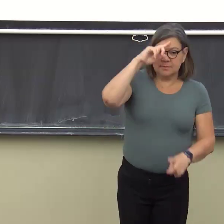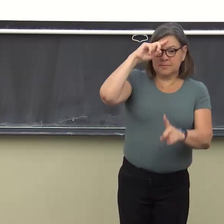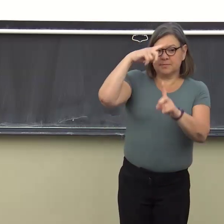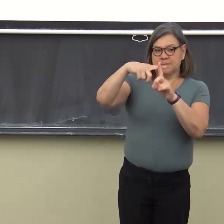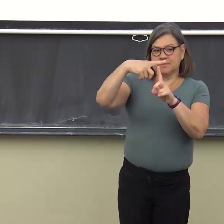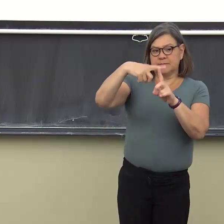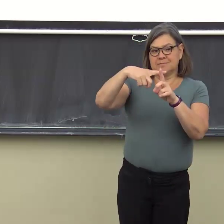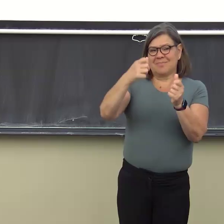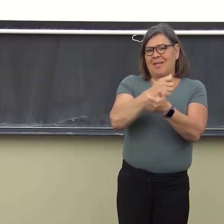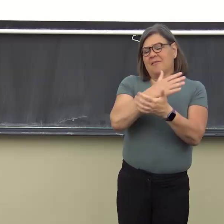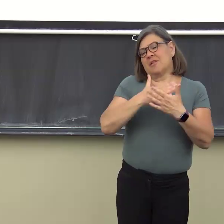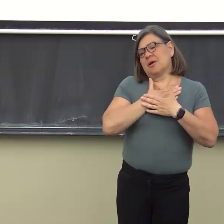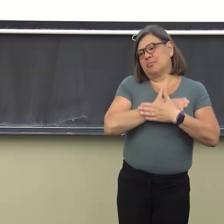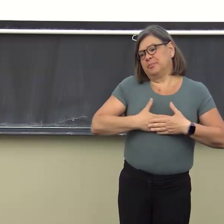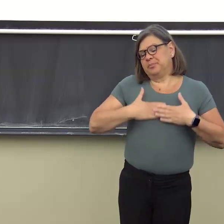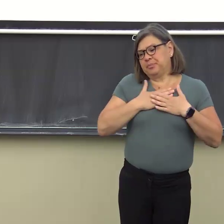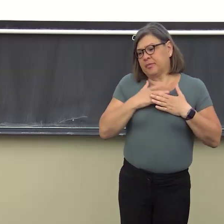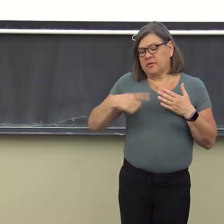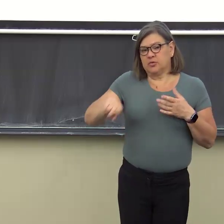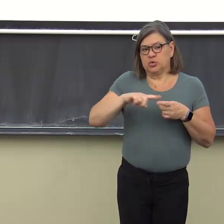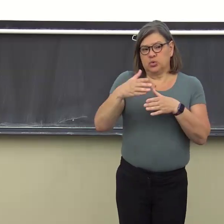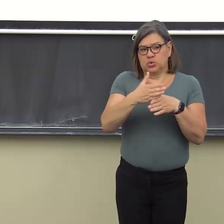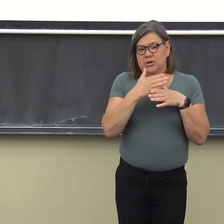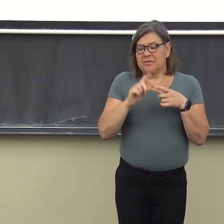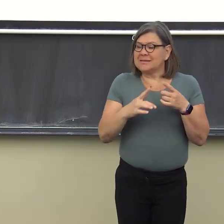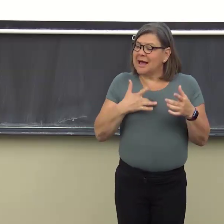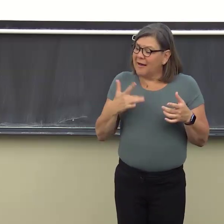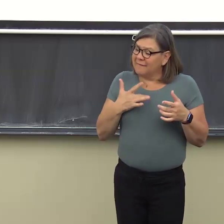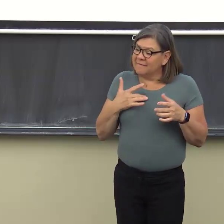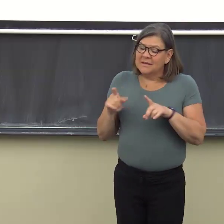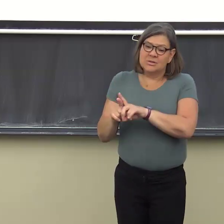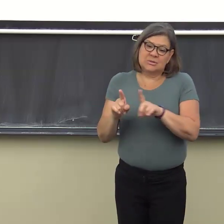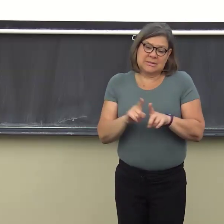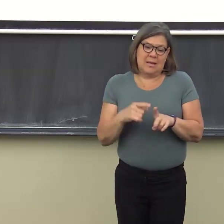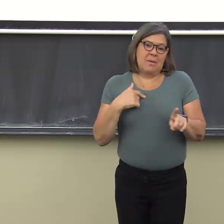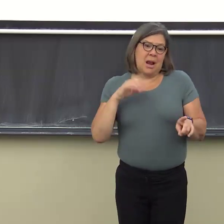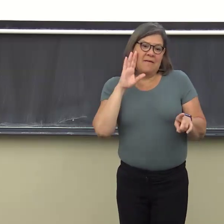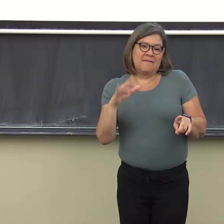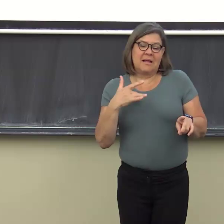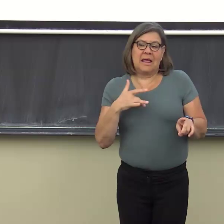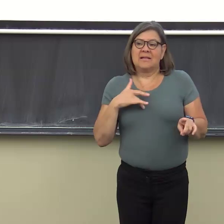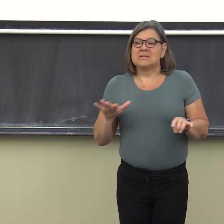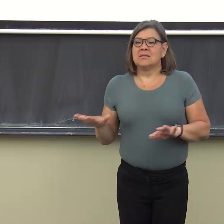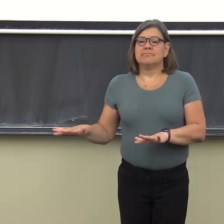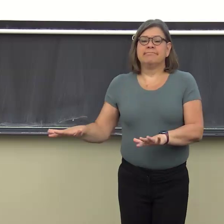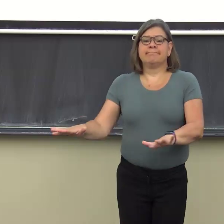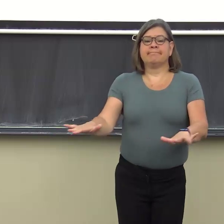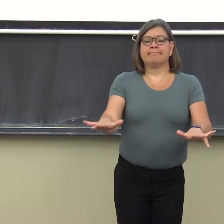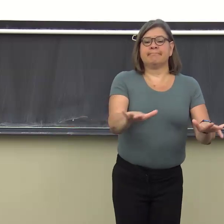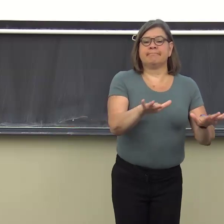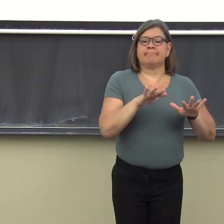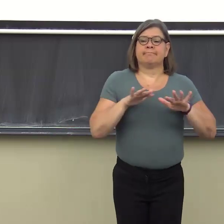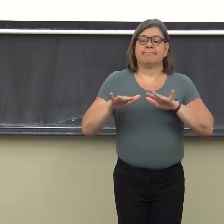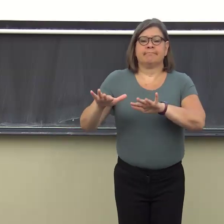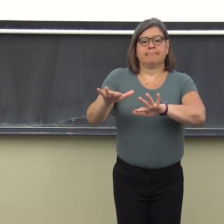I'm so appreciative of you sharing that, because I feel all of those feelings, and I can feel that it's the water and the air and it's all around us,